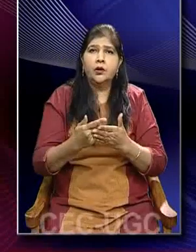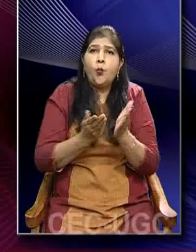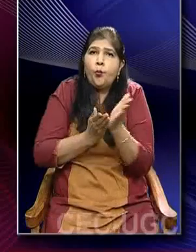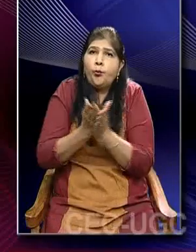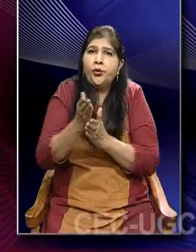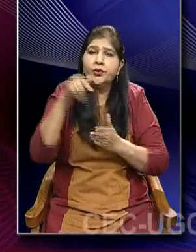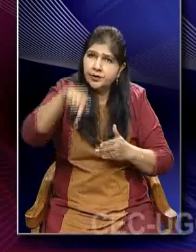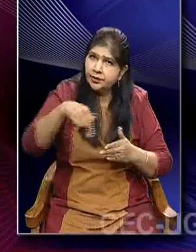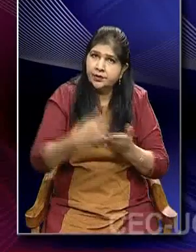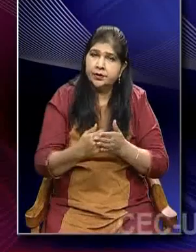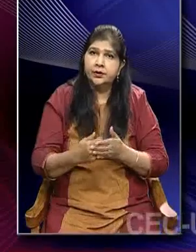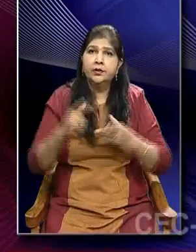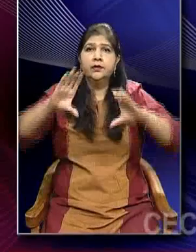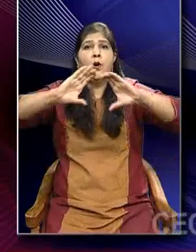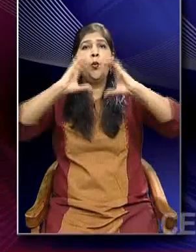process of